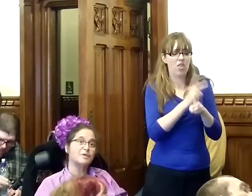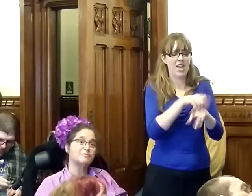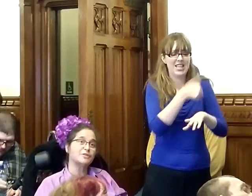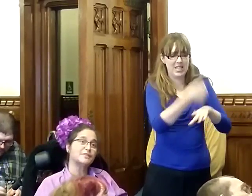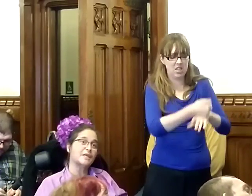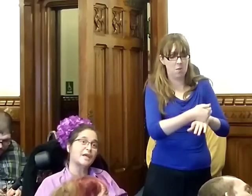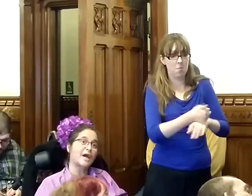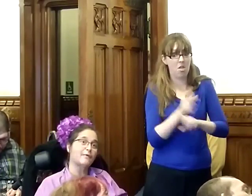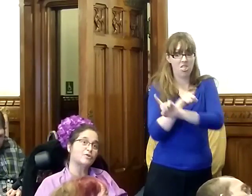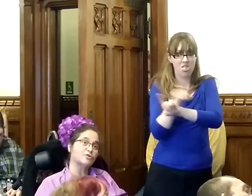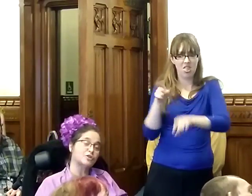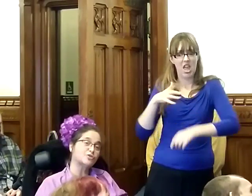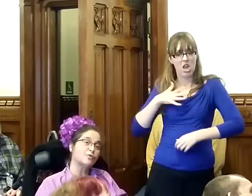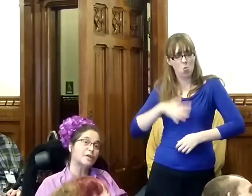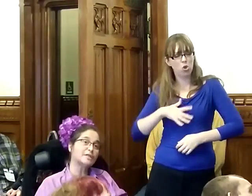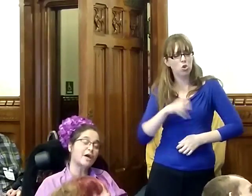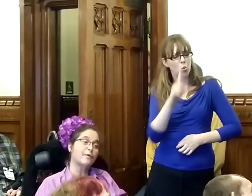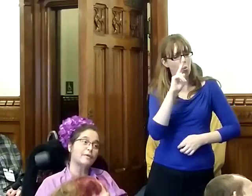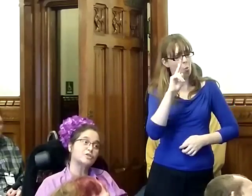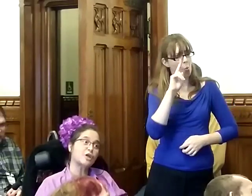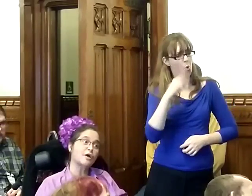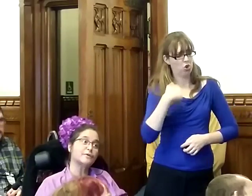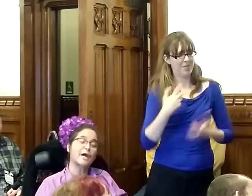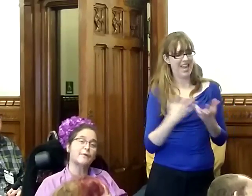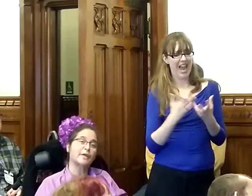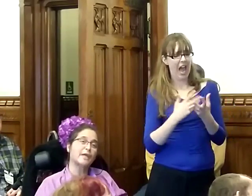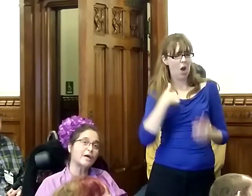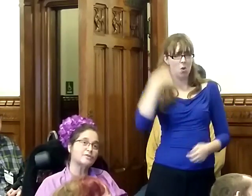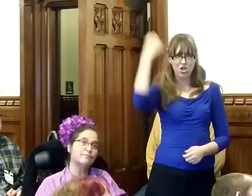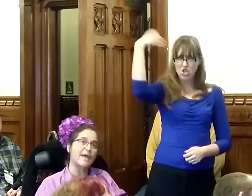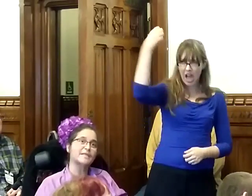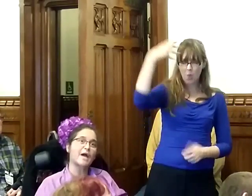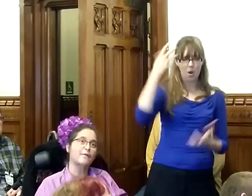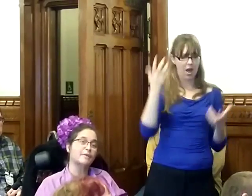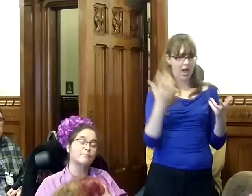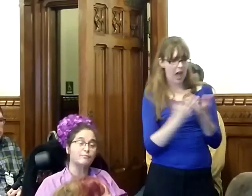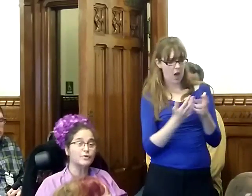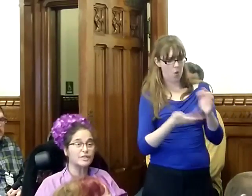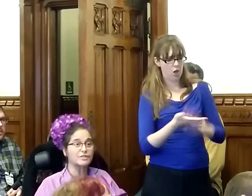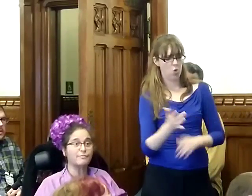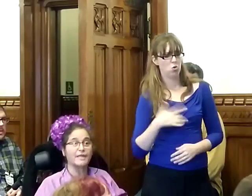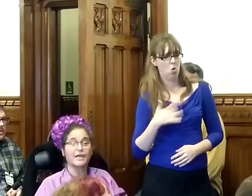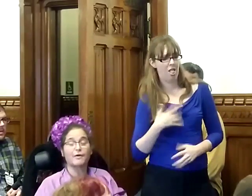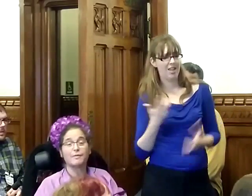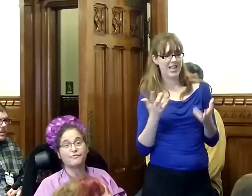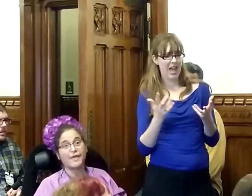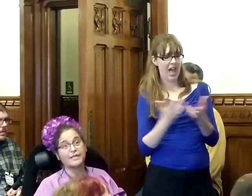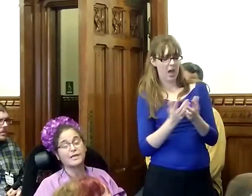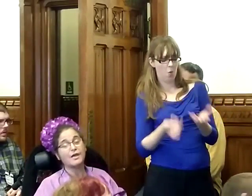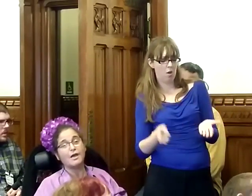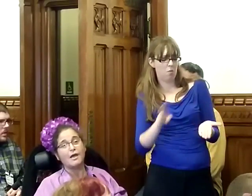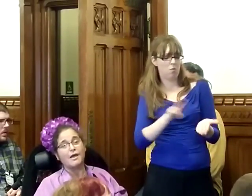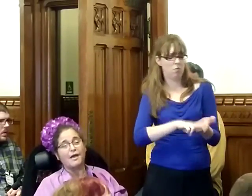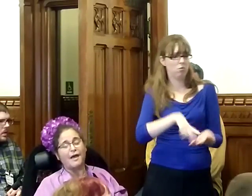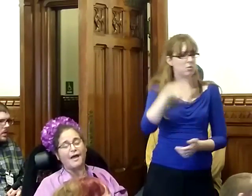So they want to be able to see how I go to the toilet, how I'm showered, how I get out of bed, how I'm put into bed, how